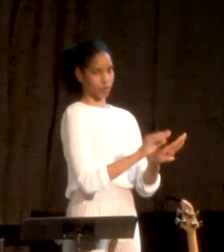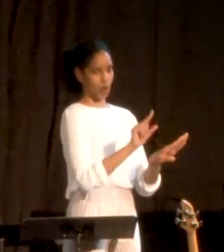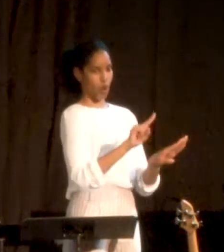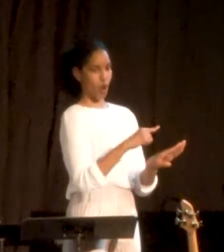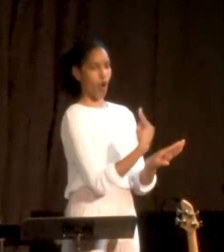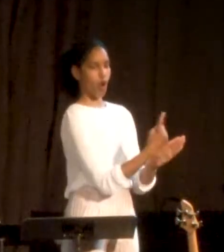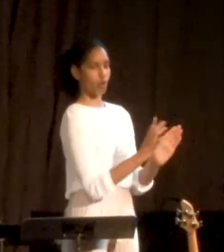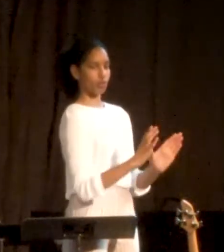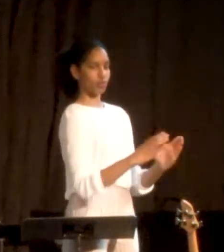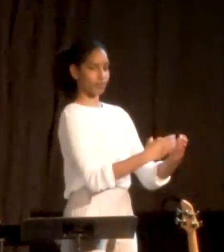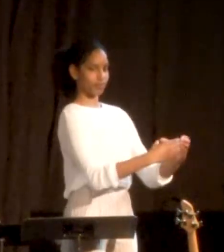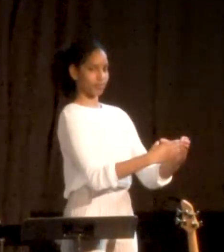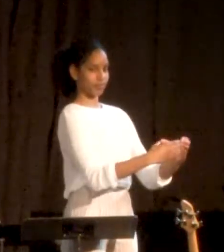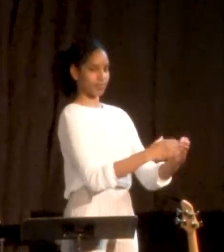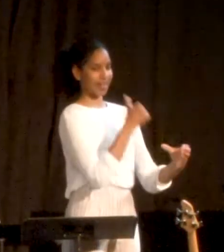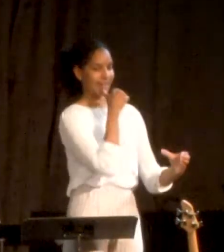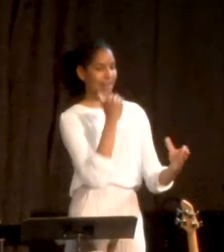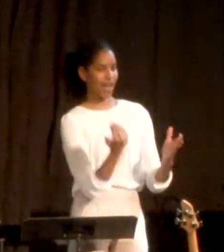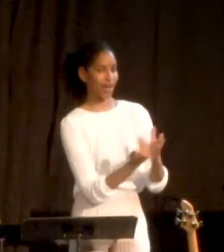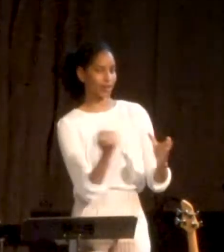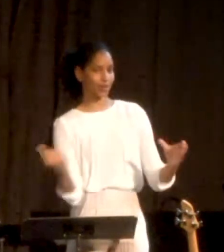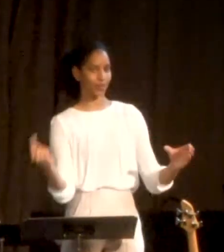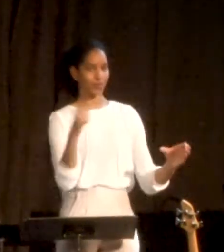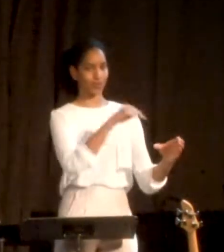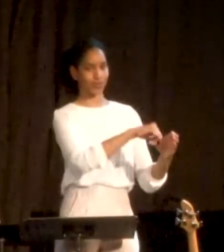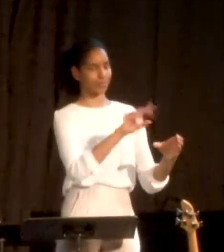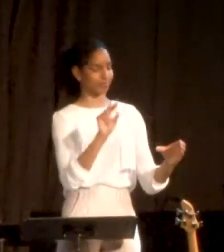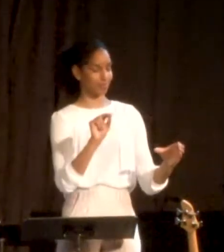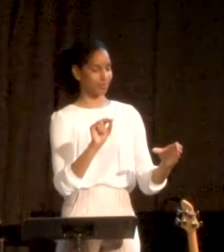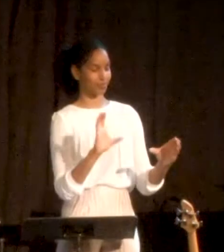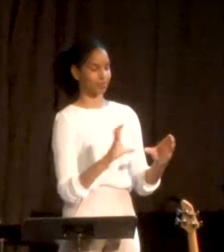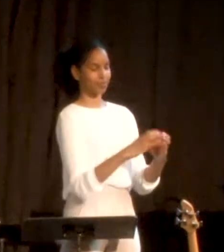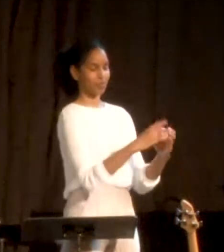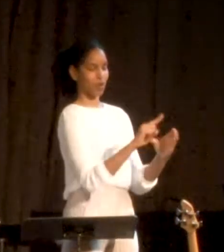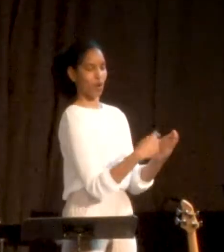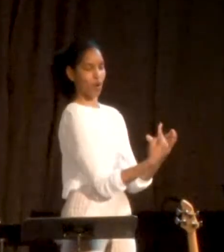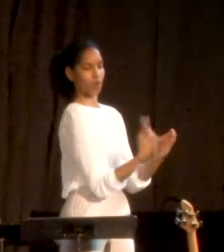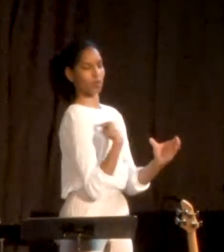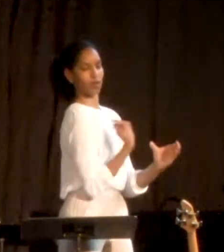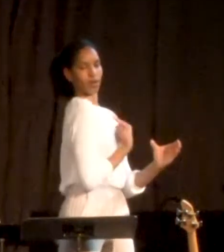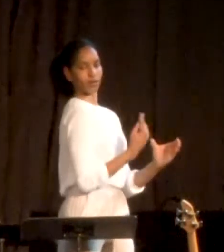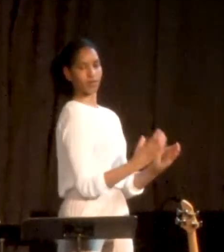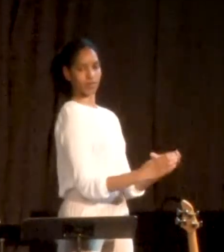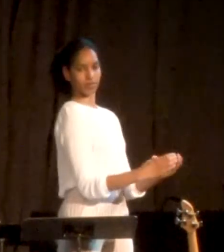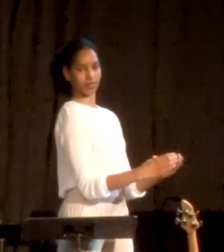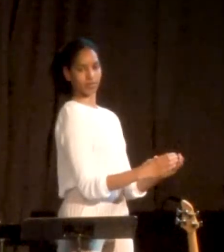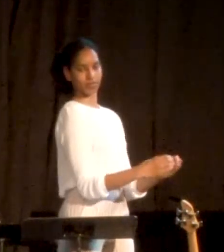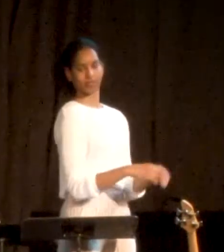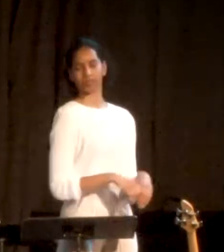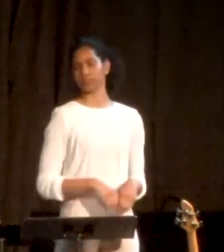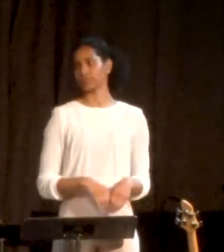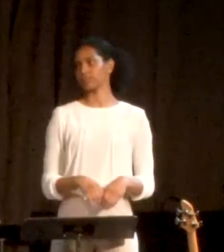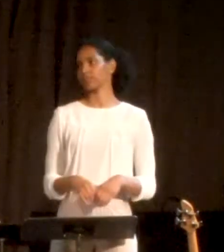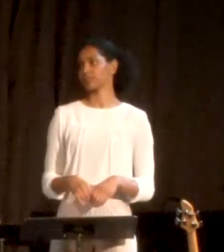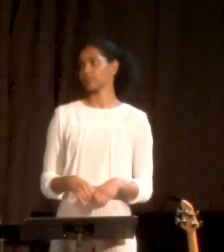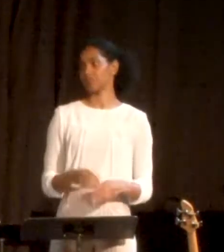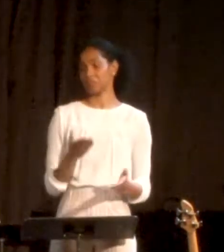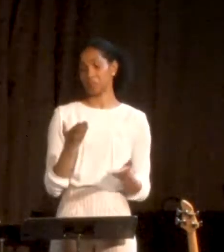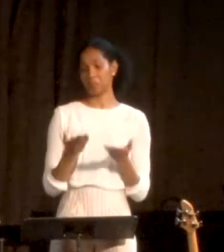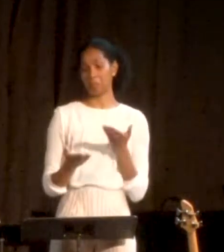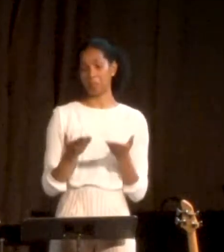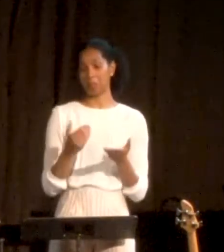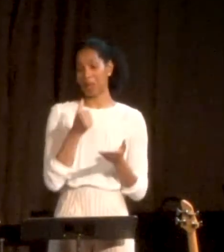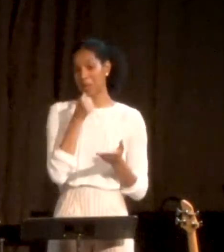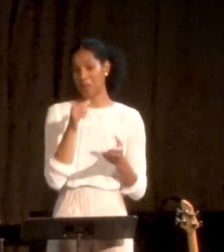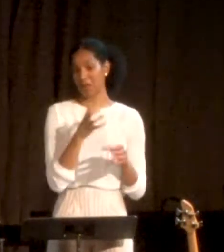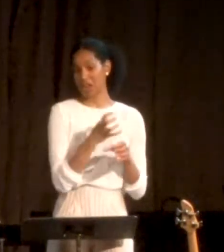practicality. I may not have time to experiment with new folks. I may not